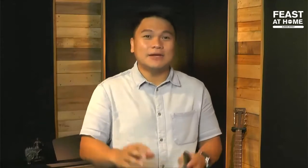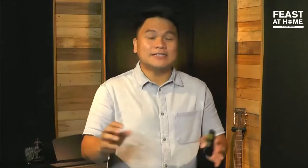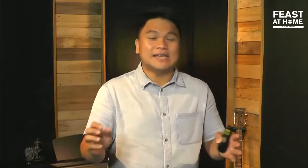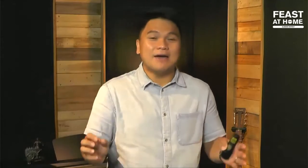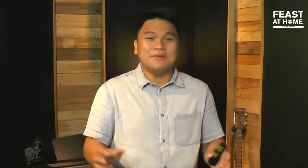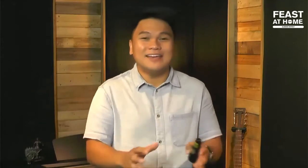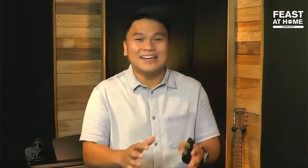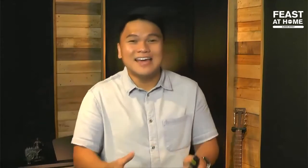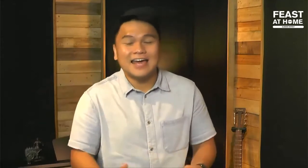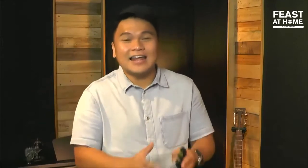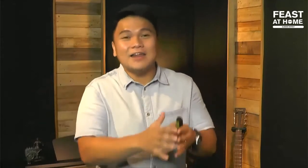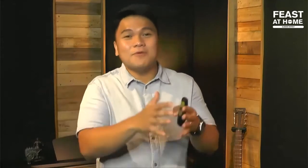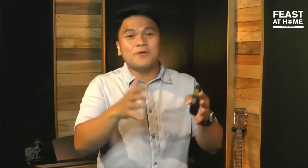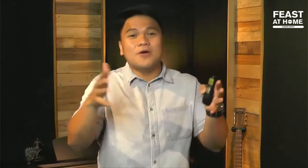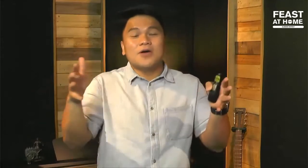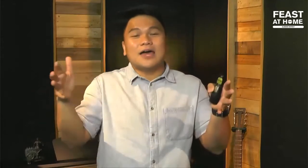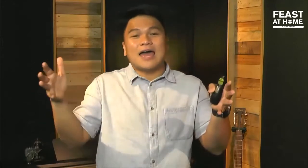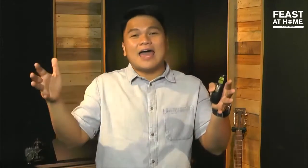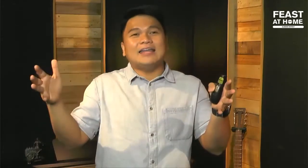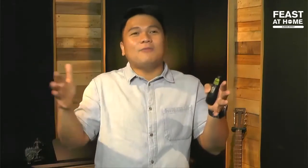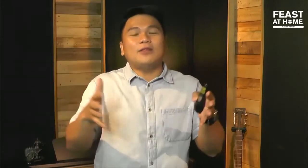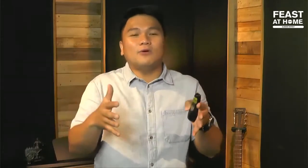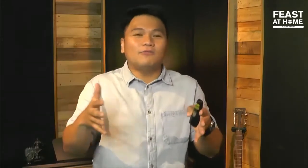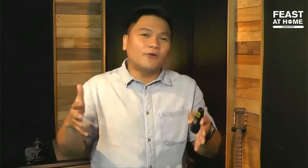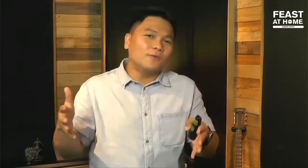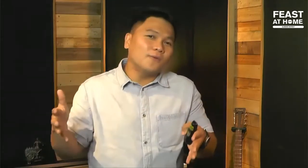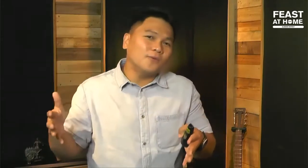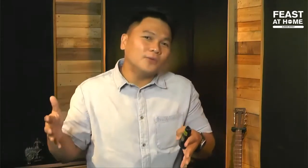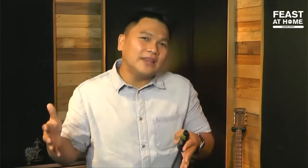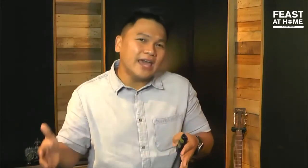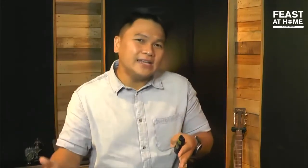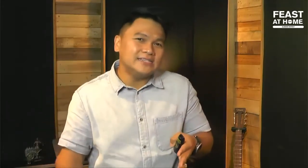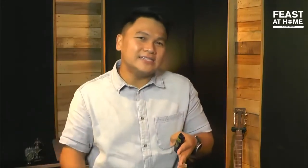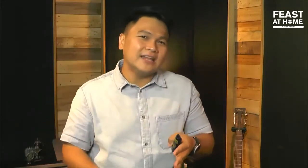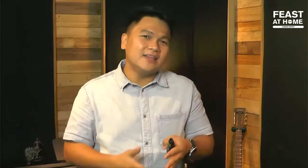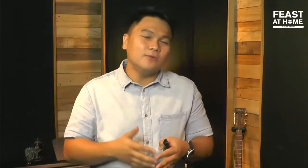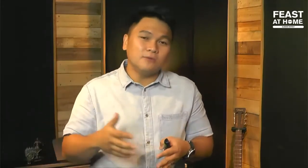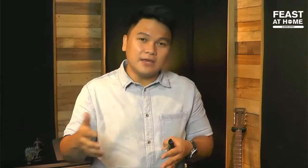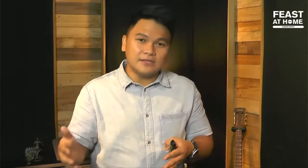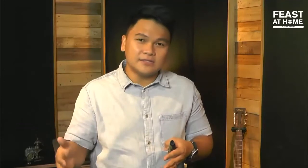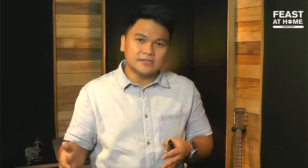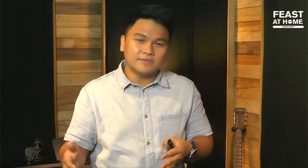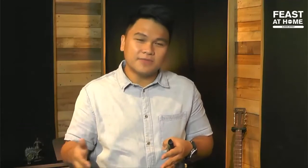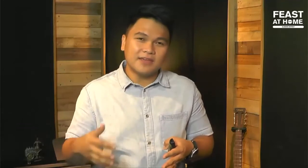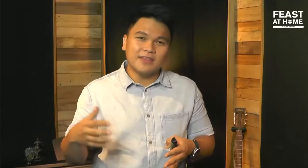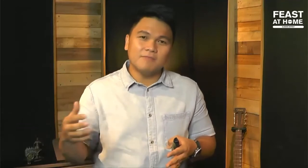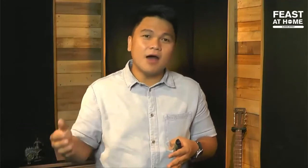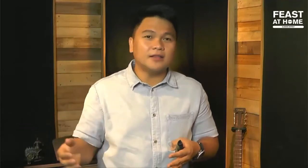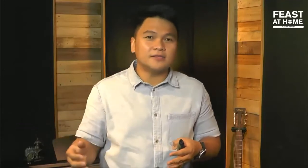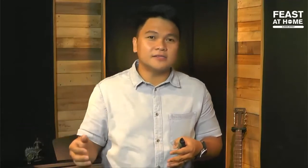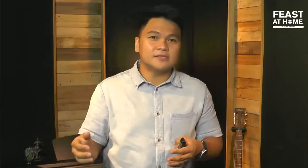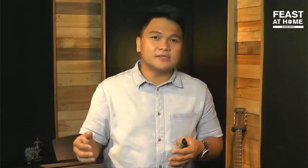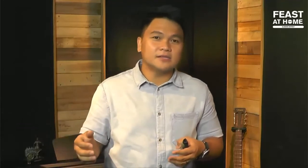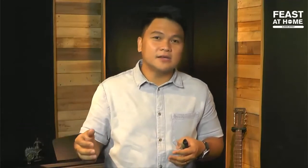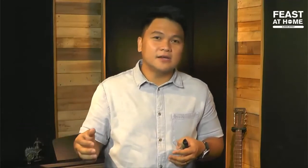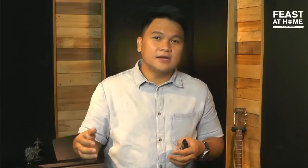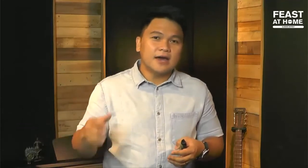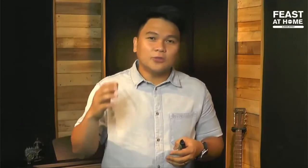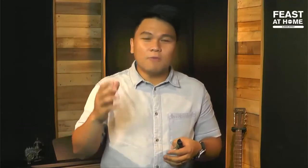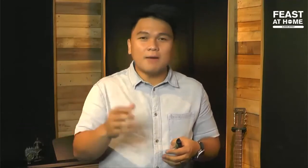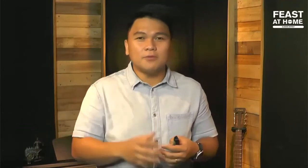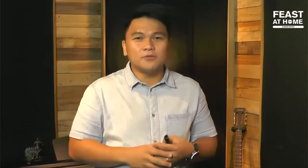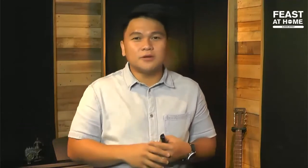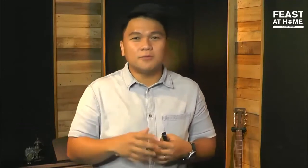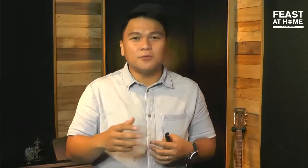niya, mag-jamming. And alam nyo, it went on for days and then weeks and then months.